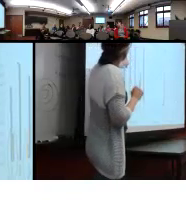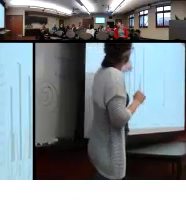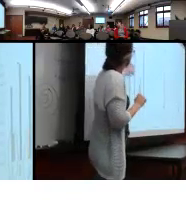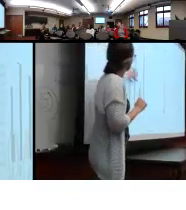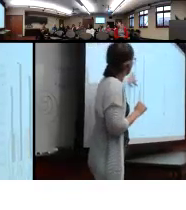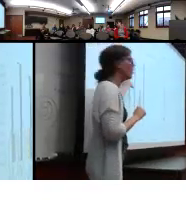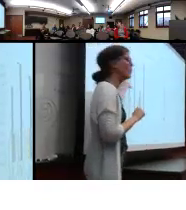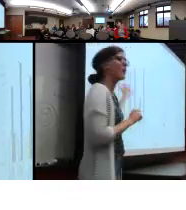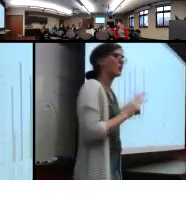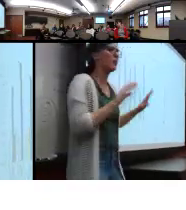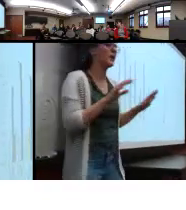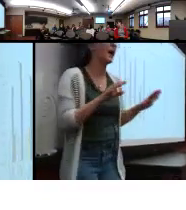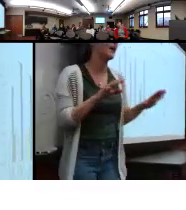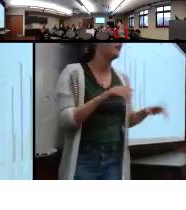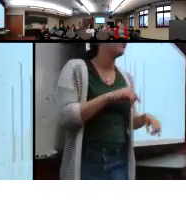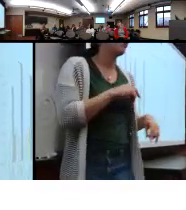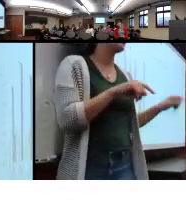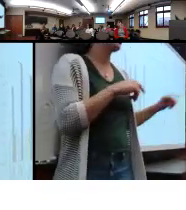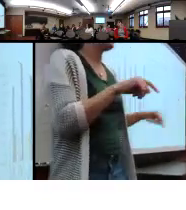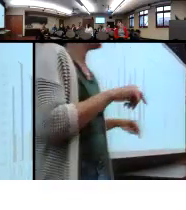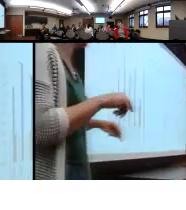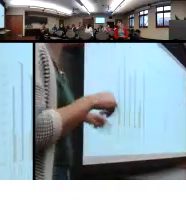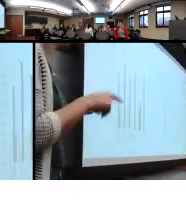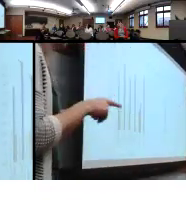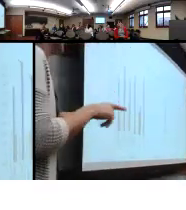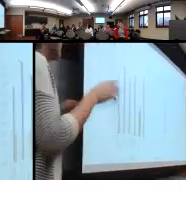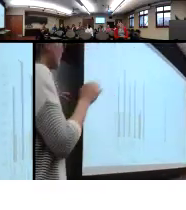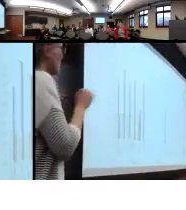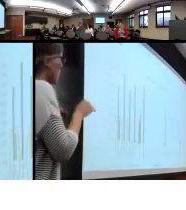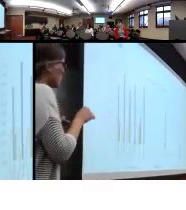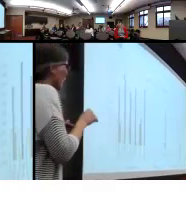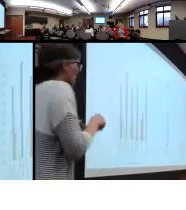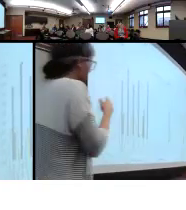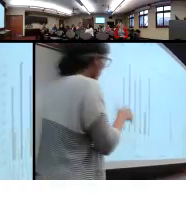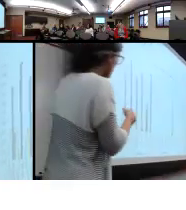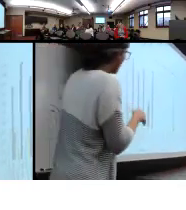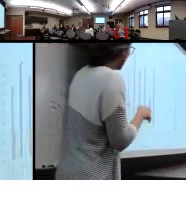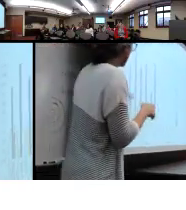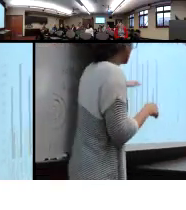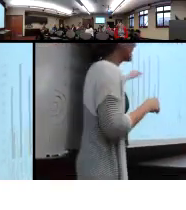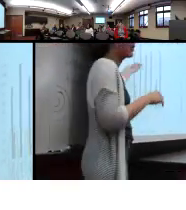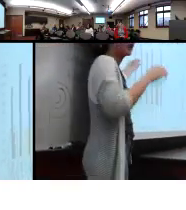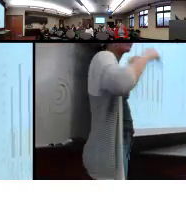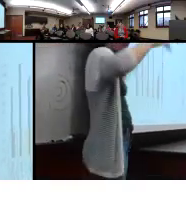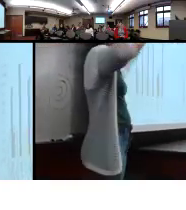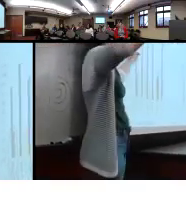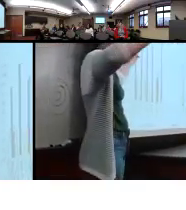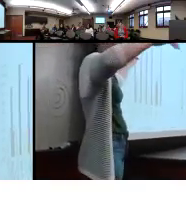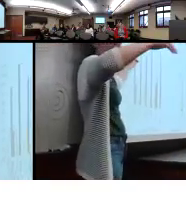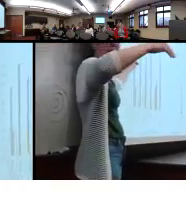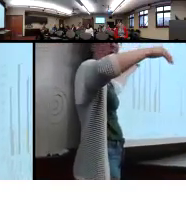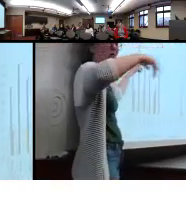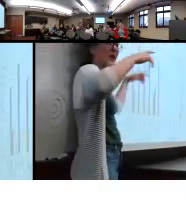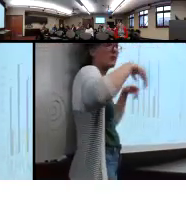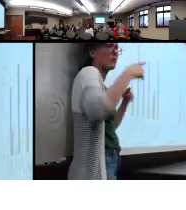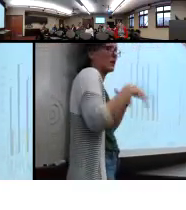you can see that the blue bars are pretty high, almost across the board, meaning that for the most part, most of the late learners actually mostly